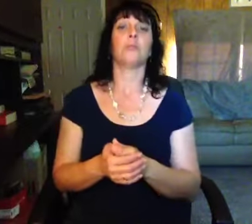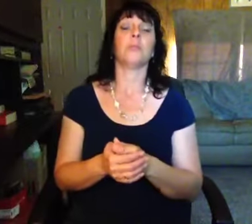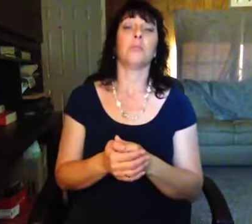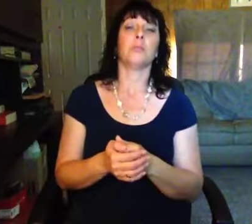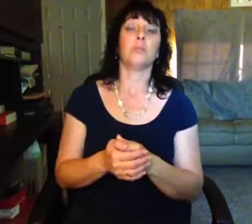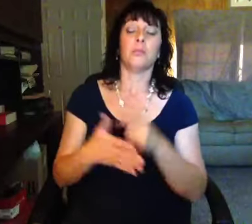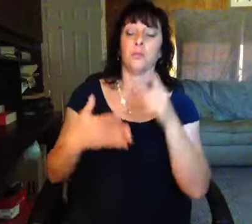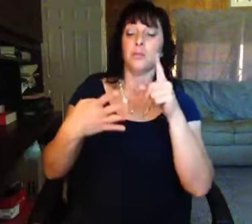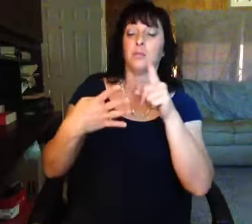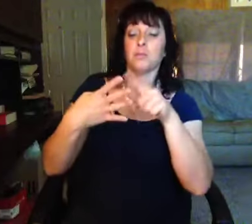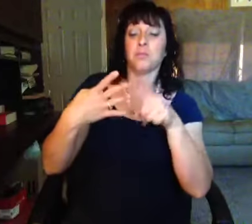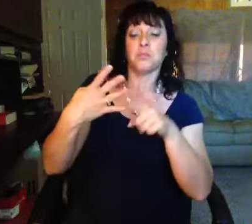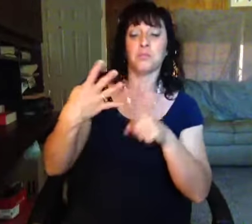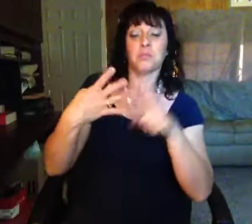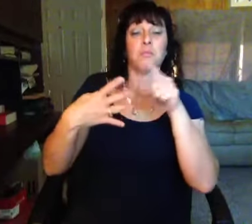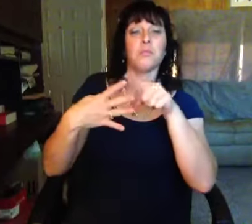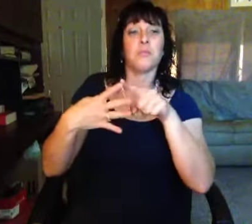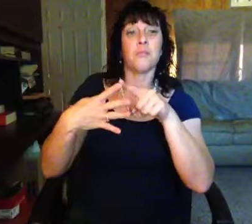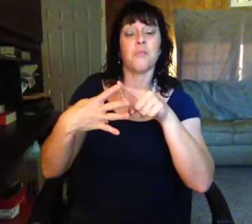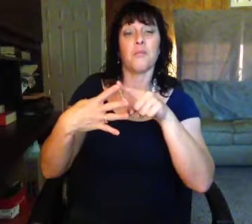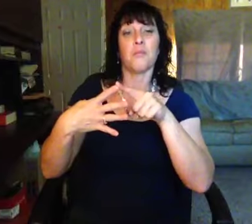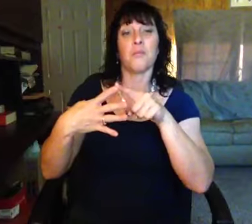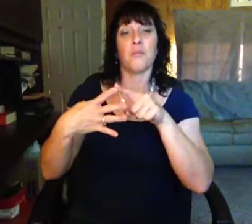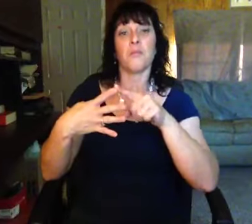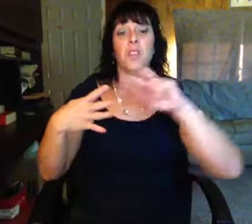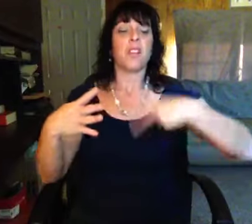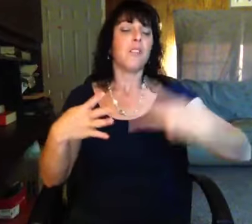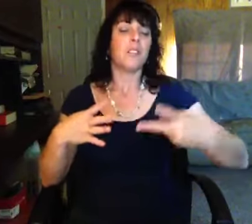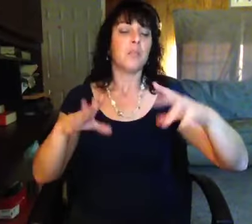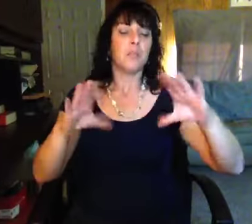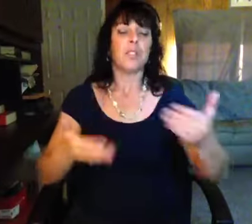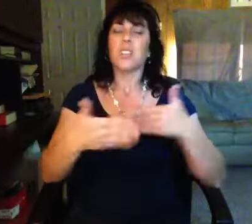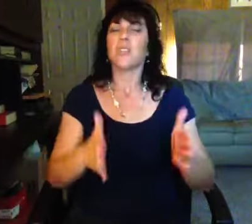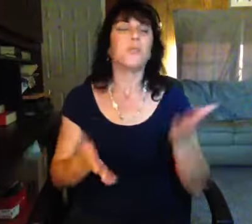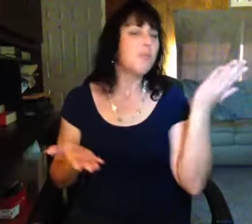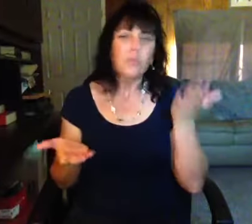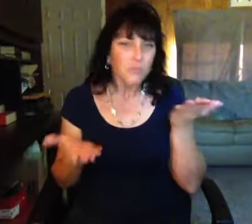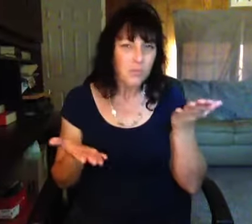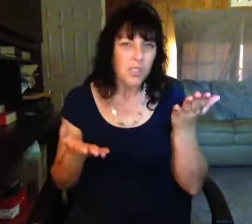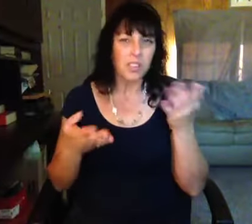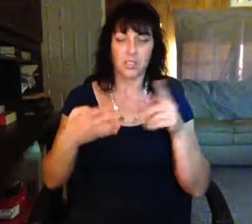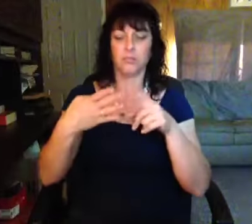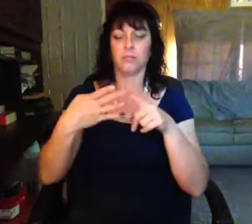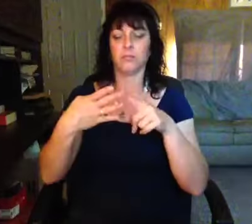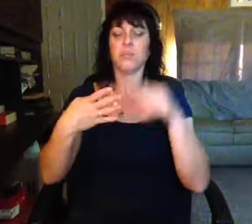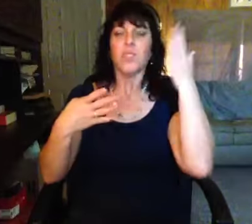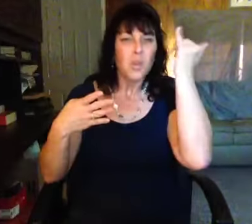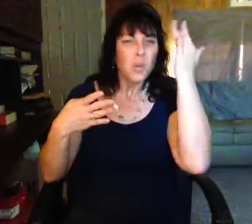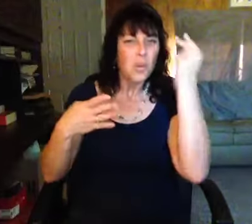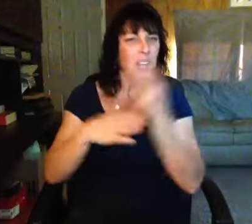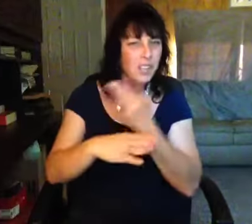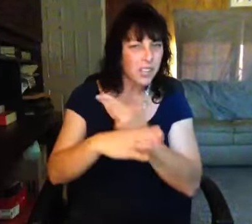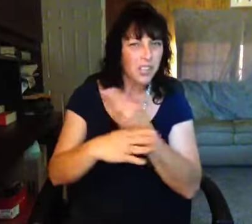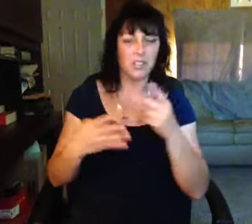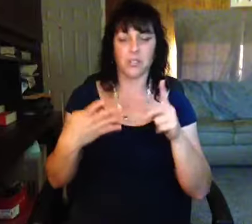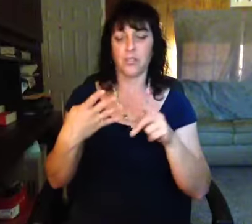flipped classroom model is, why we would use it, what's going to be expected, what about homework, and that's basically what we're going to talk